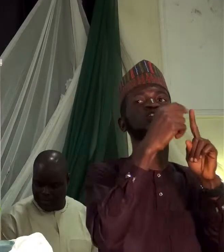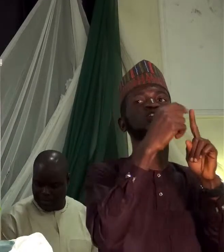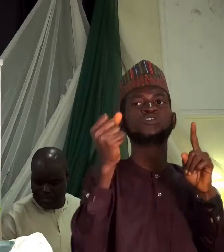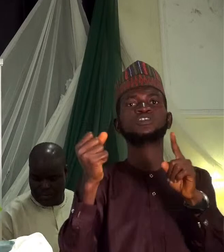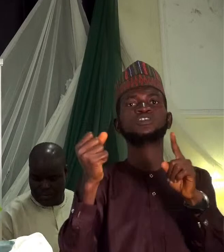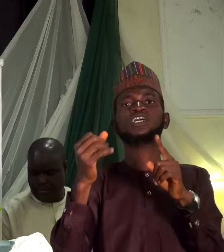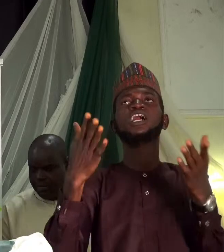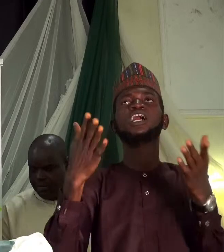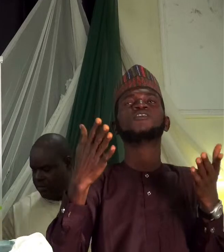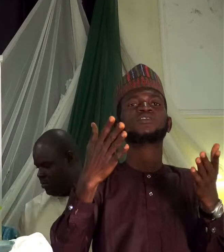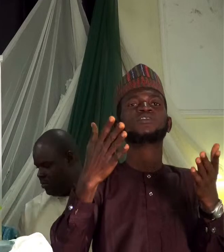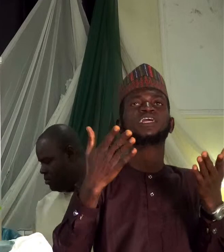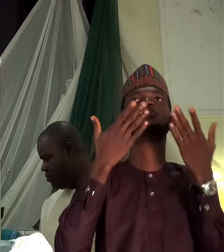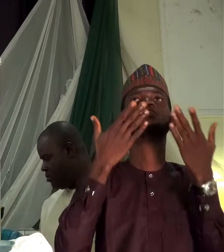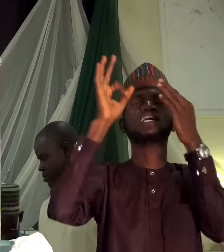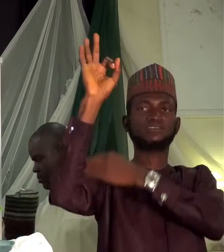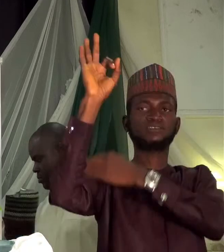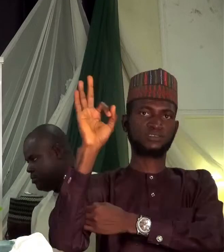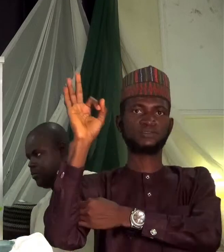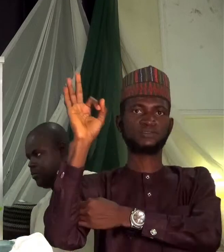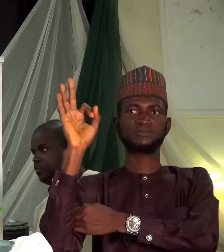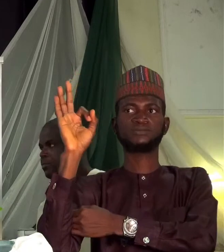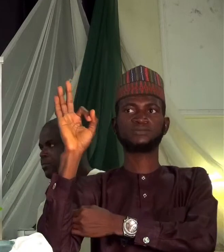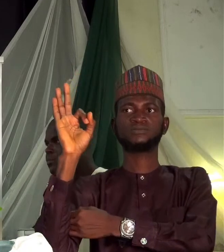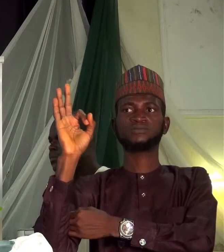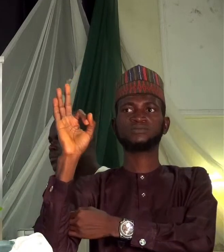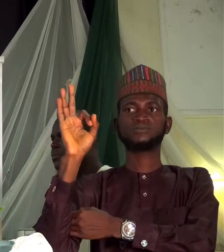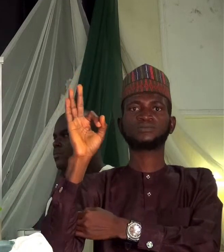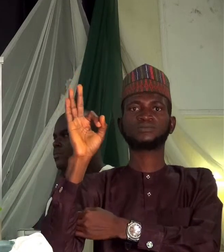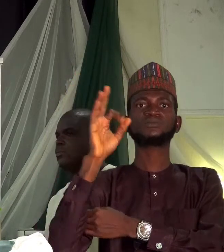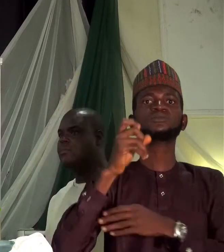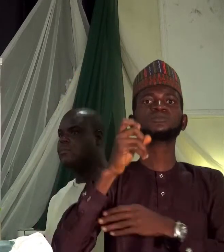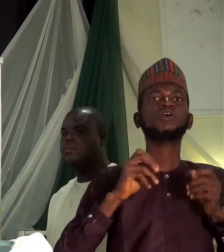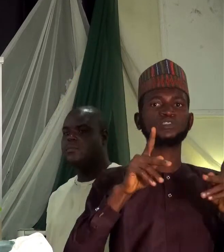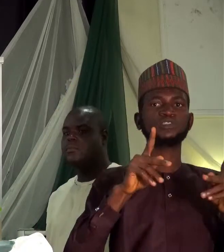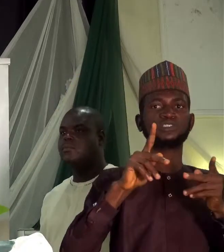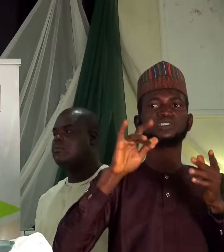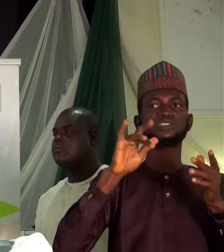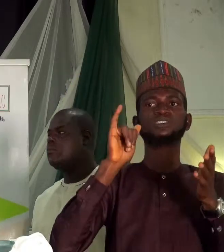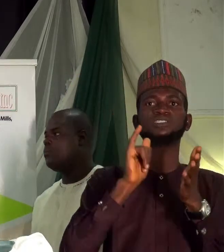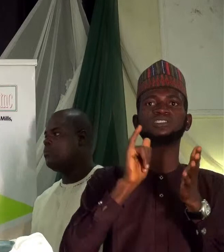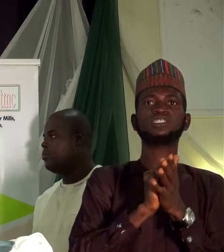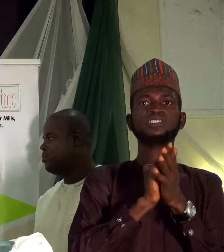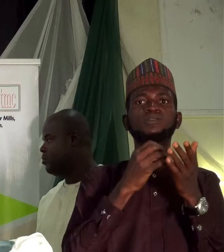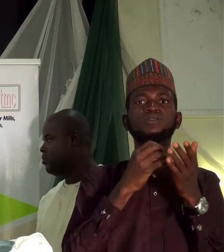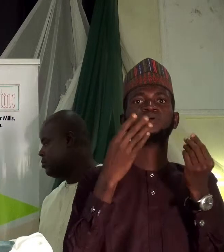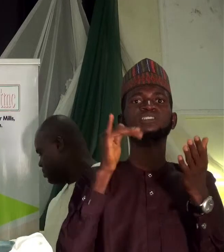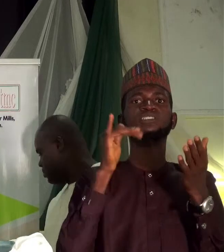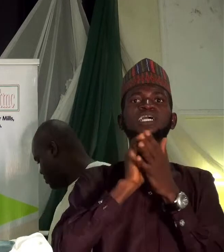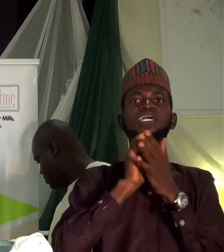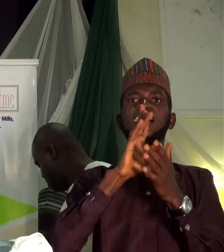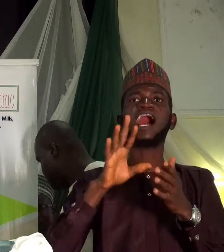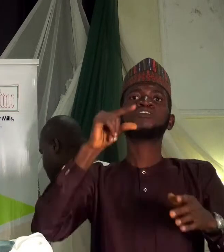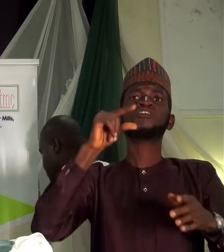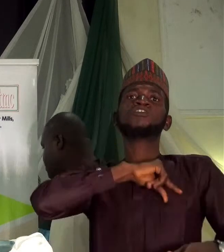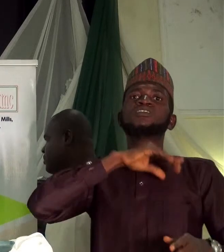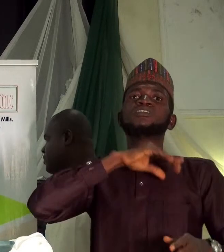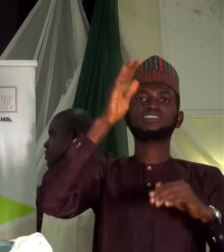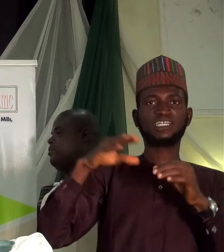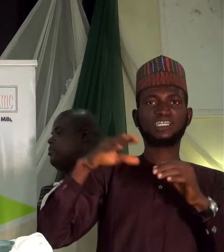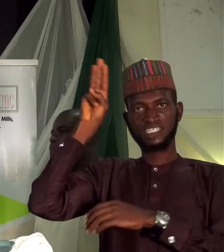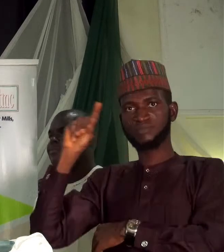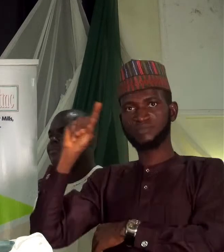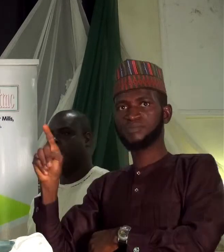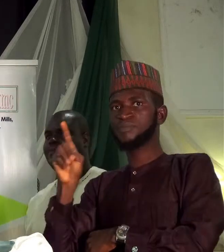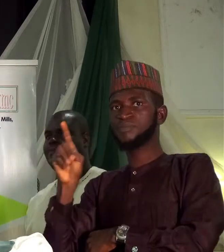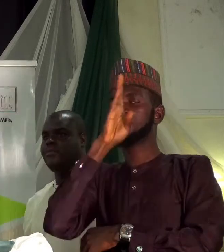Allah subhanahu wa ta'ala, I consider it a privilege, honor, that of the many that are more than qualified I am, I happen to be the one